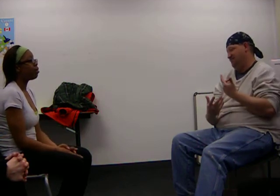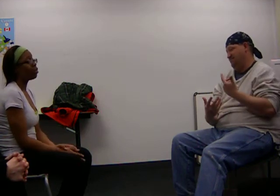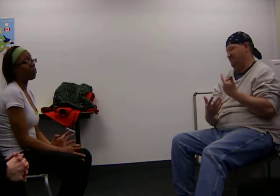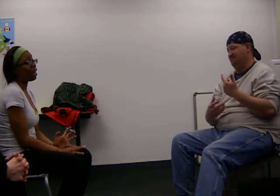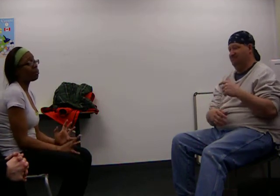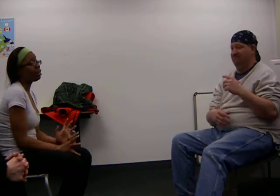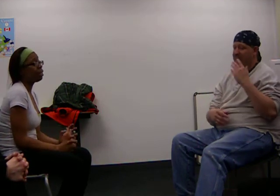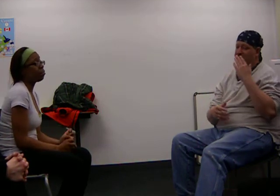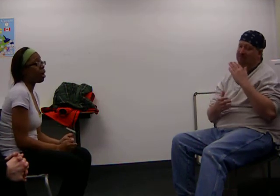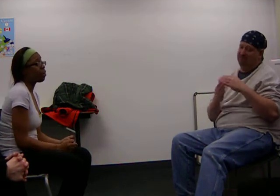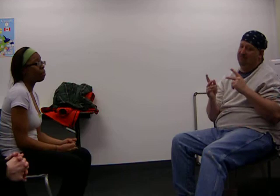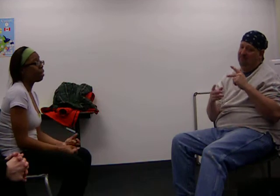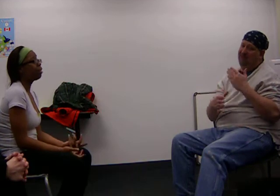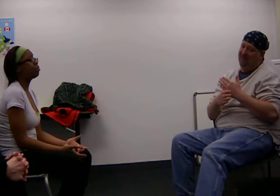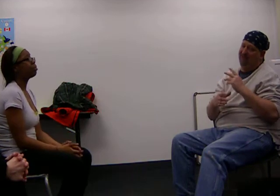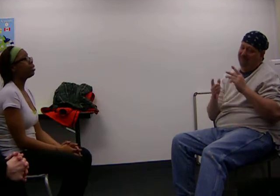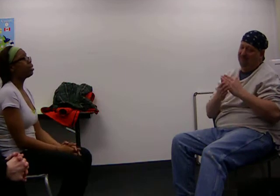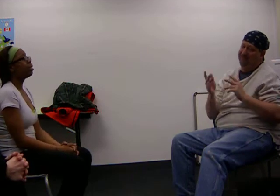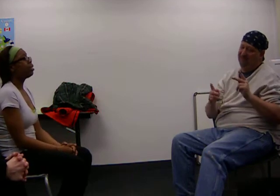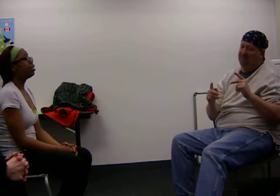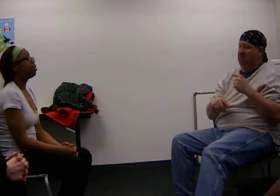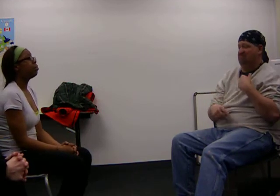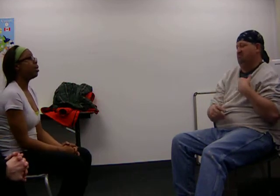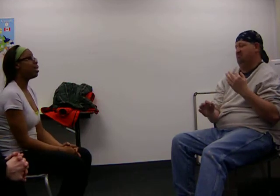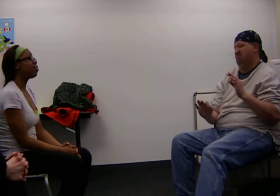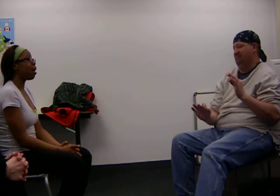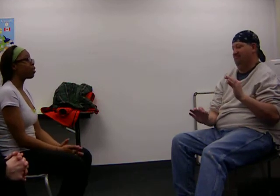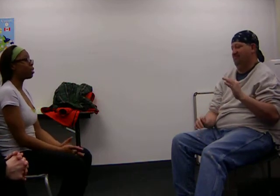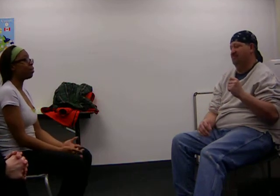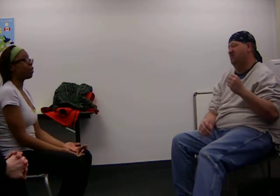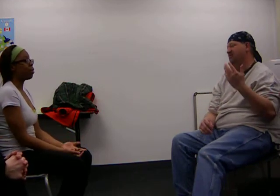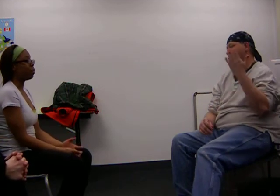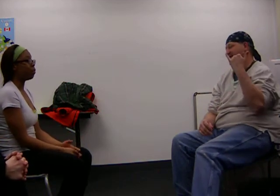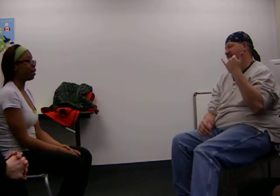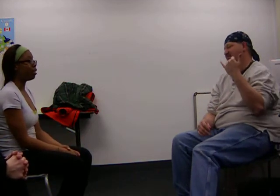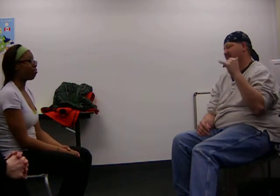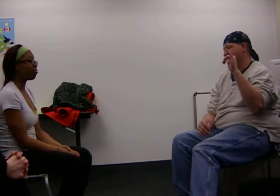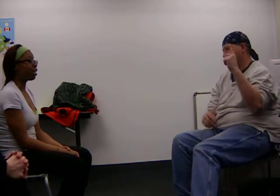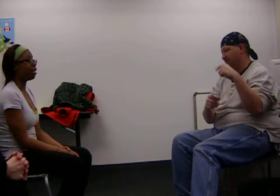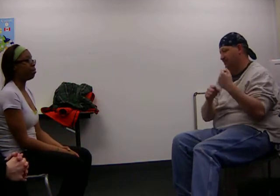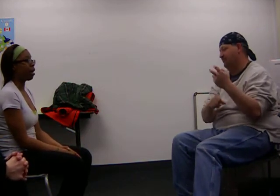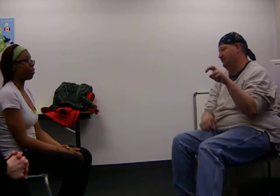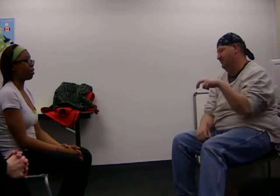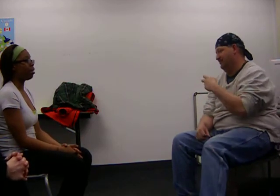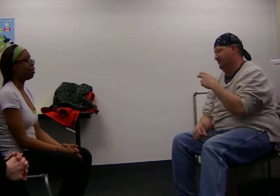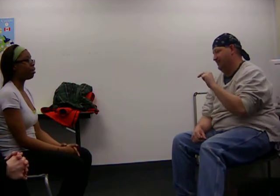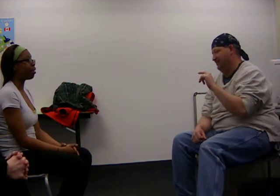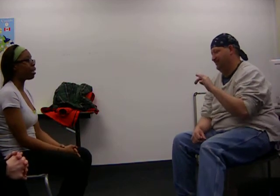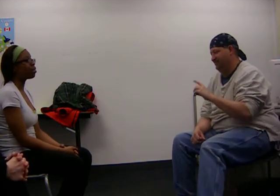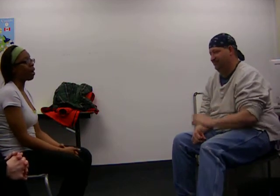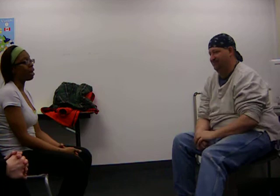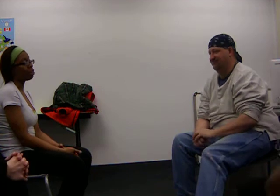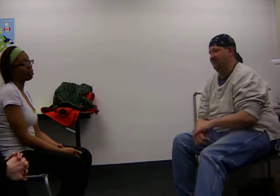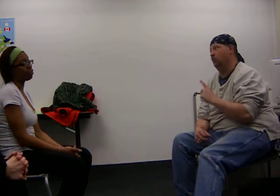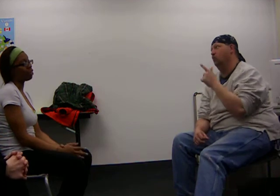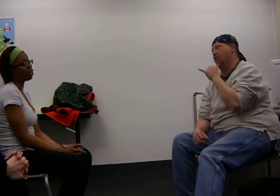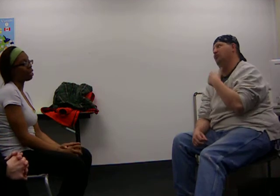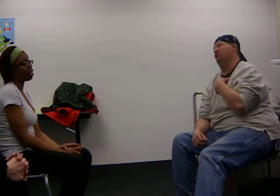the rain really didn't bother me, but it bothered some other people, but it didn't bother me. So that's why I transferred to